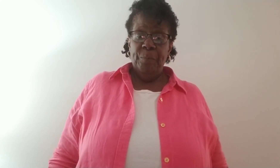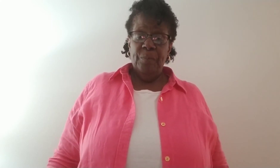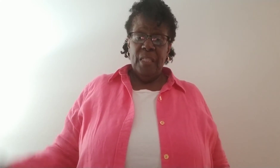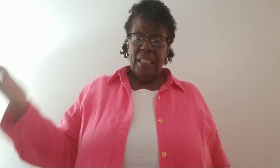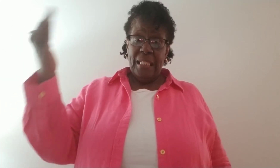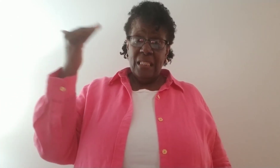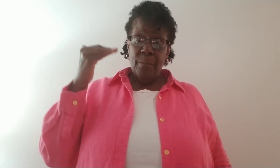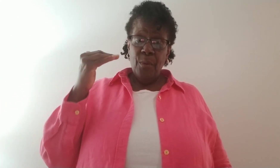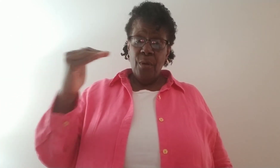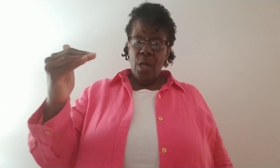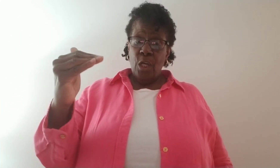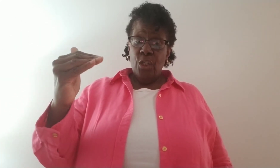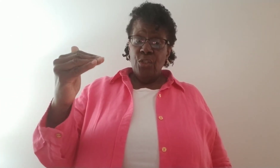515,174. Next number,